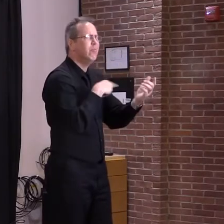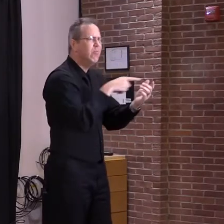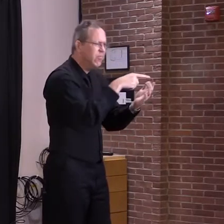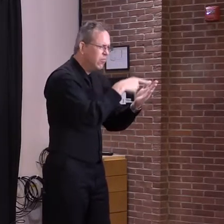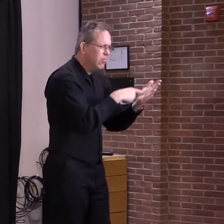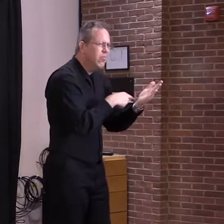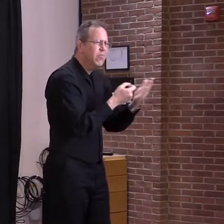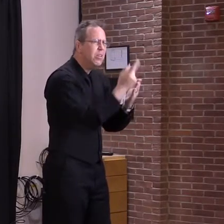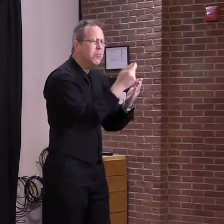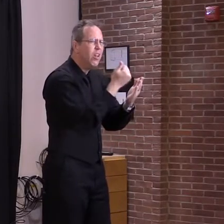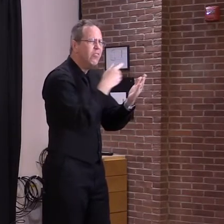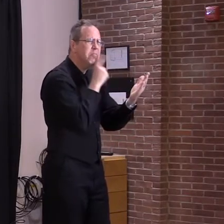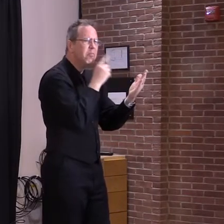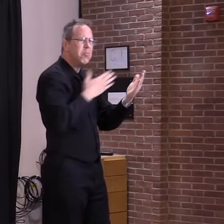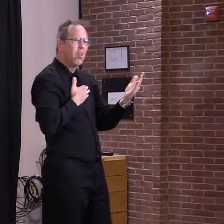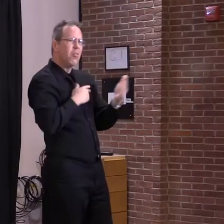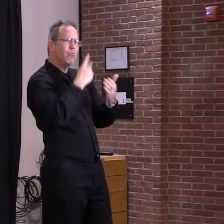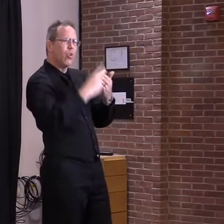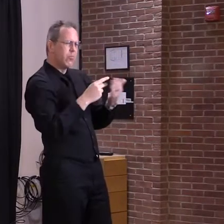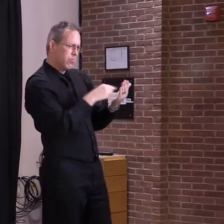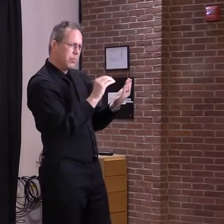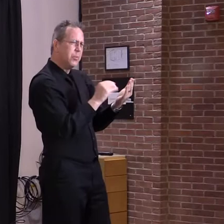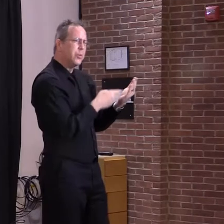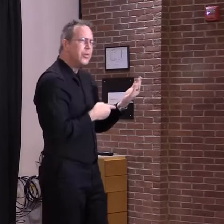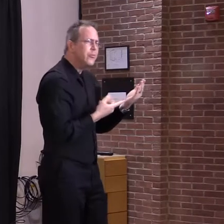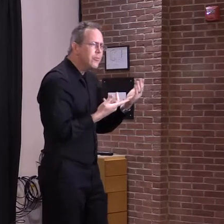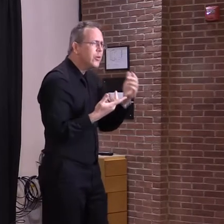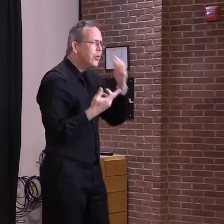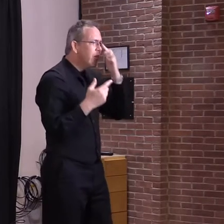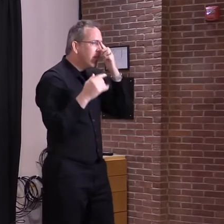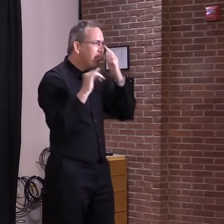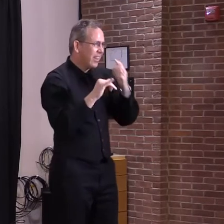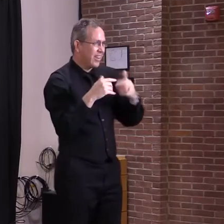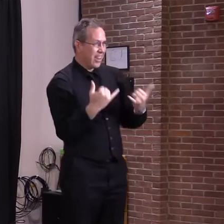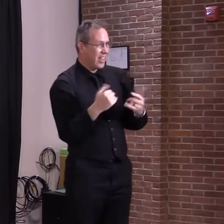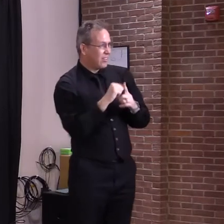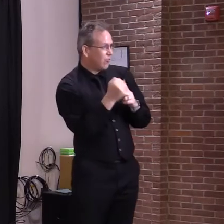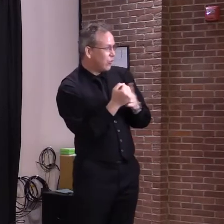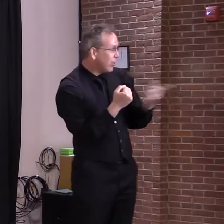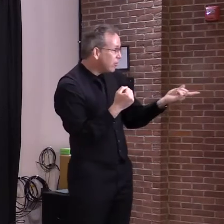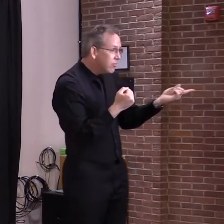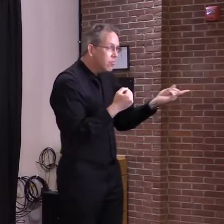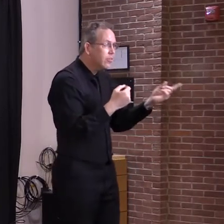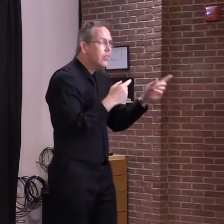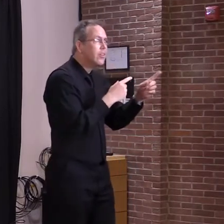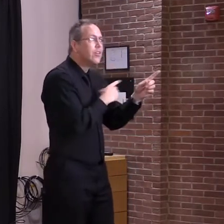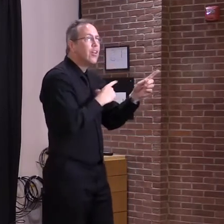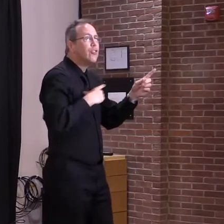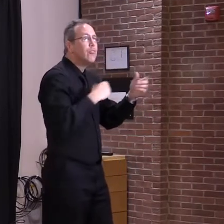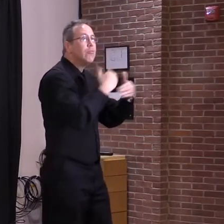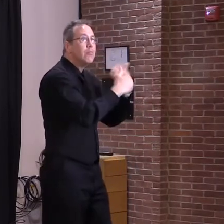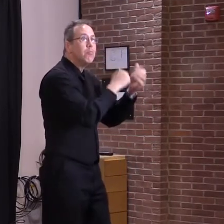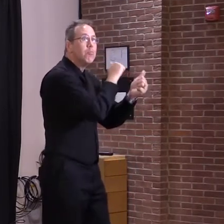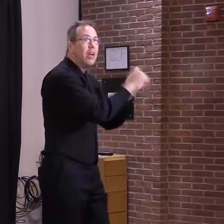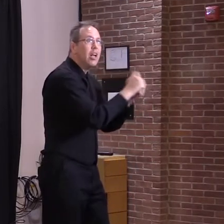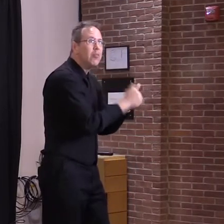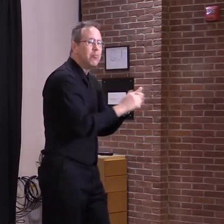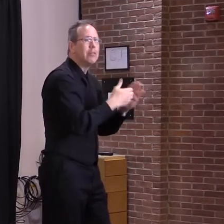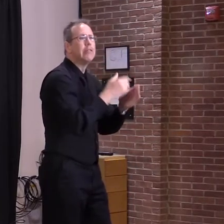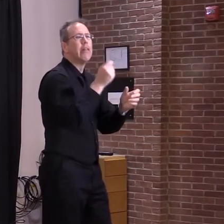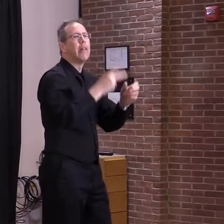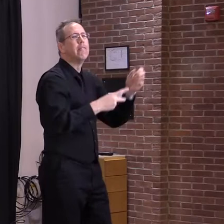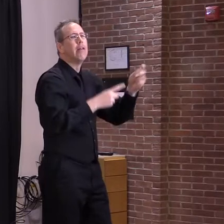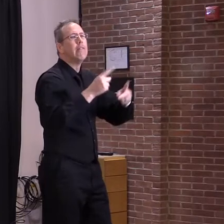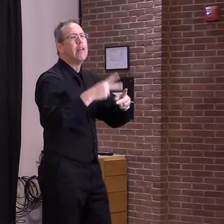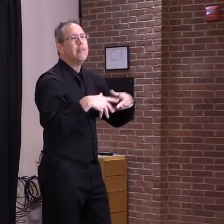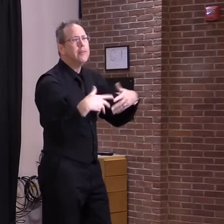in a somewhat difficult position, because they're going to have to make cuts in order to do that. So. Again, I think the message is a little